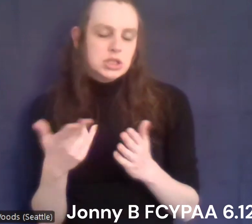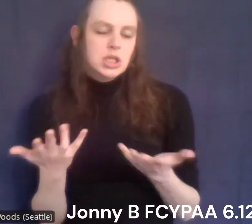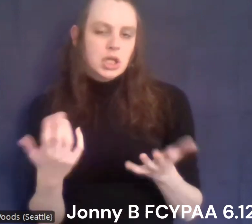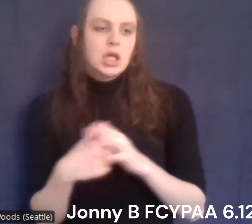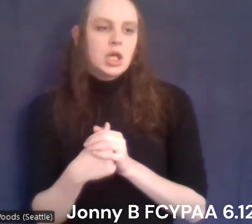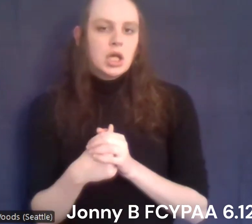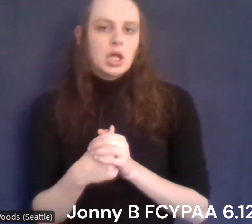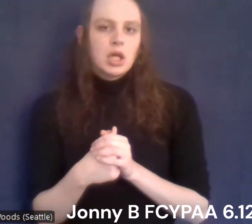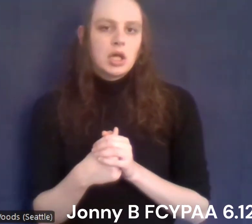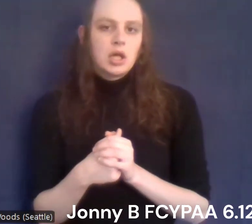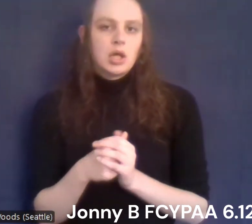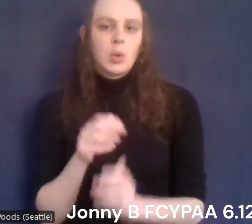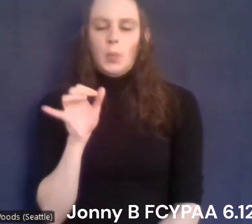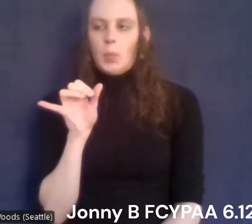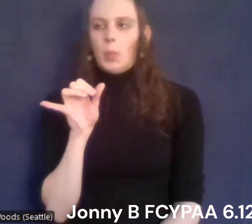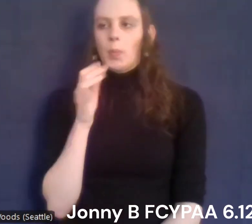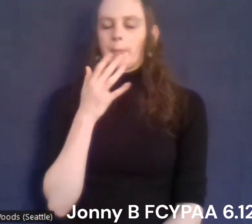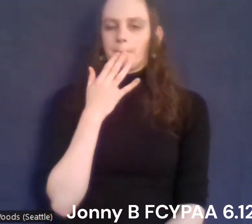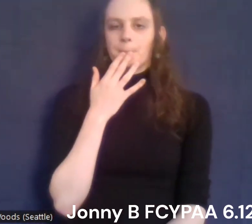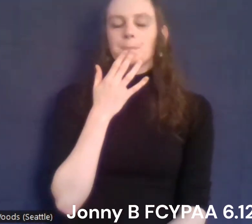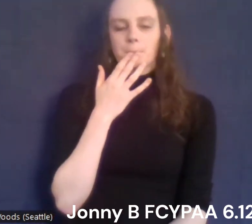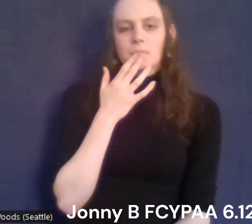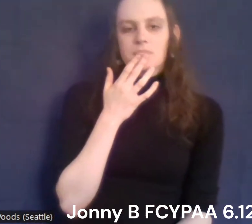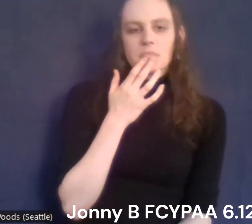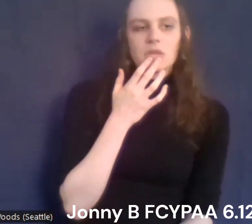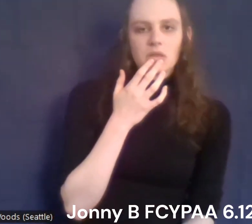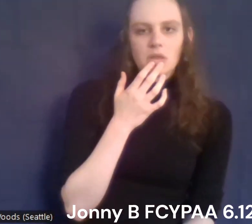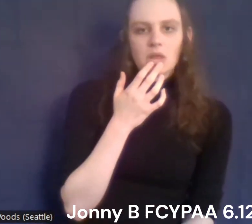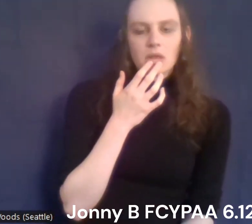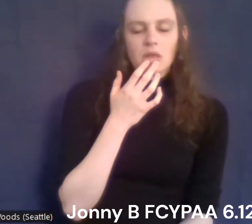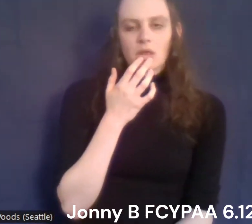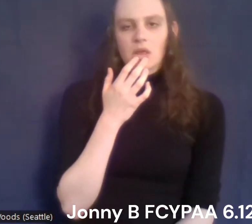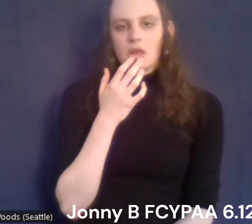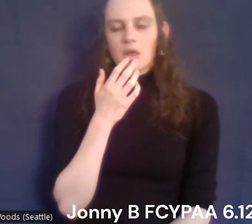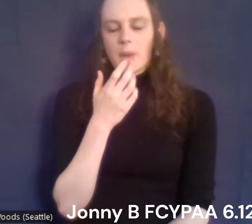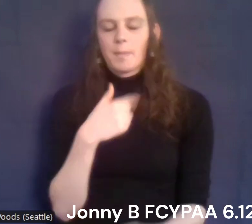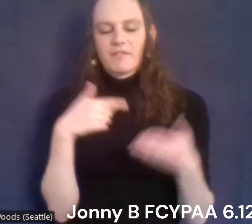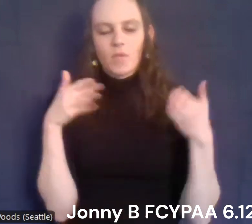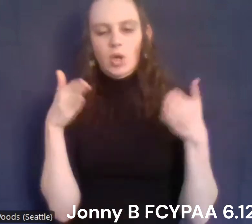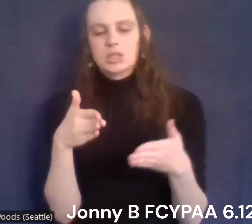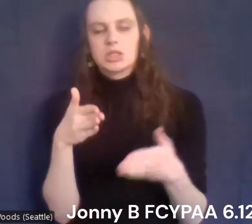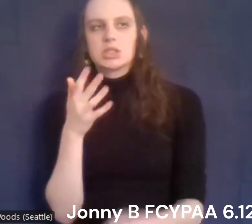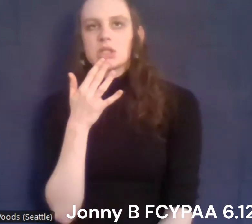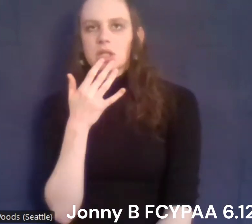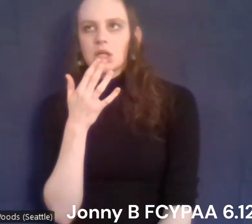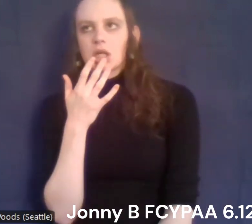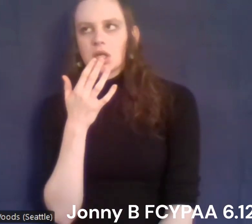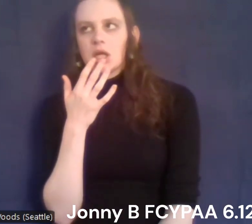solely just focused on